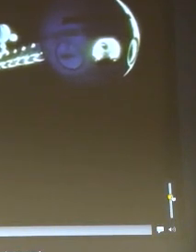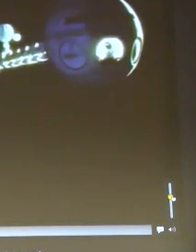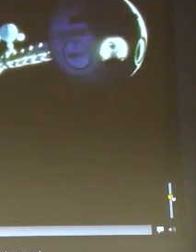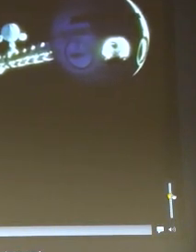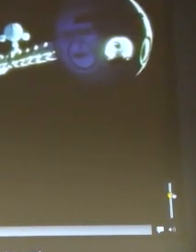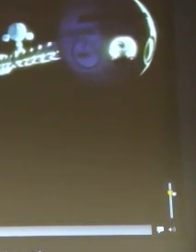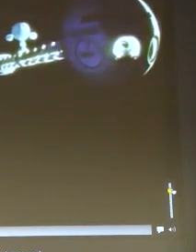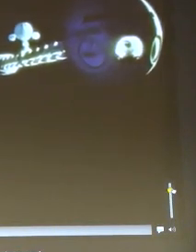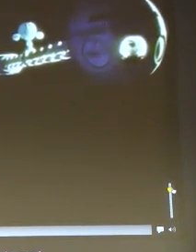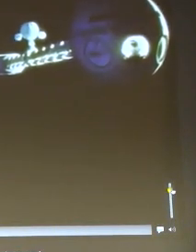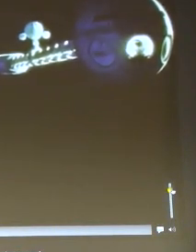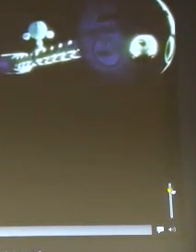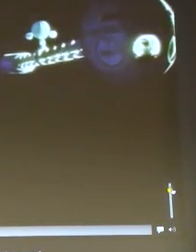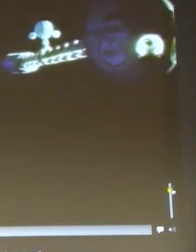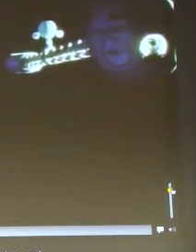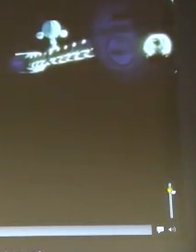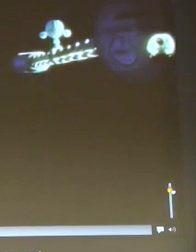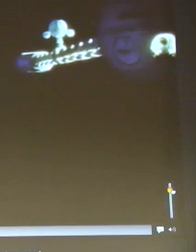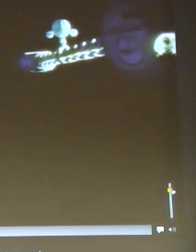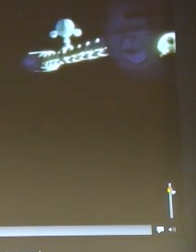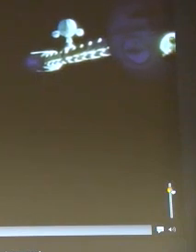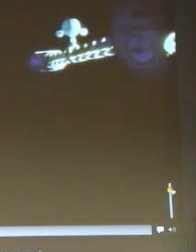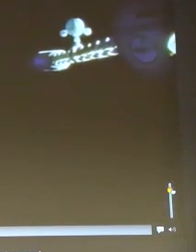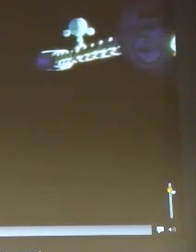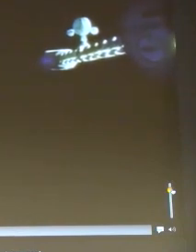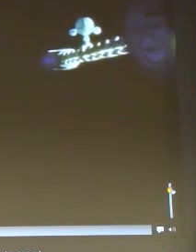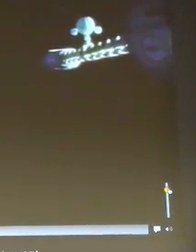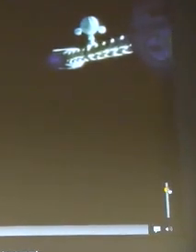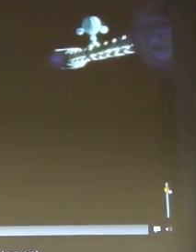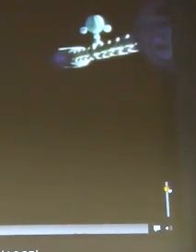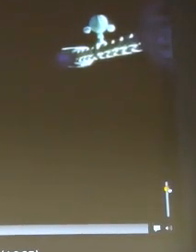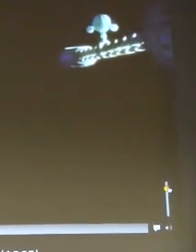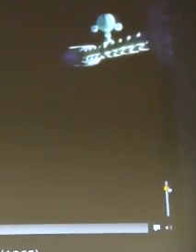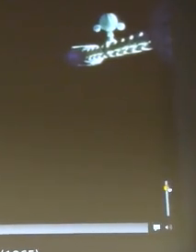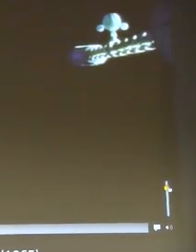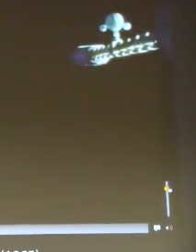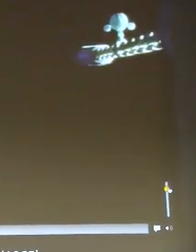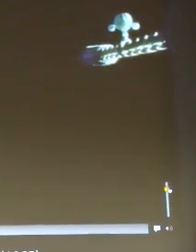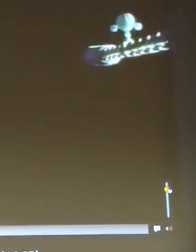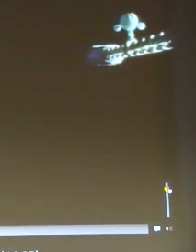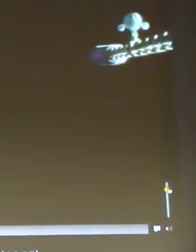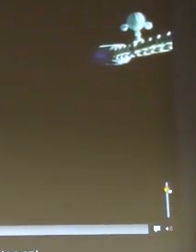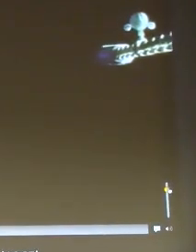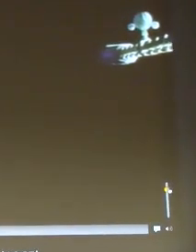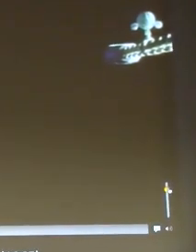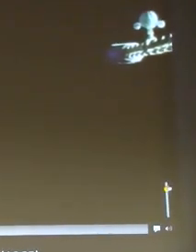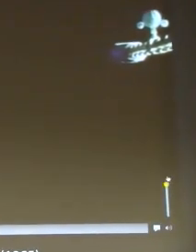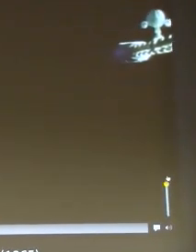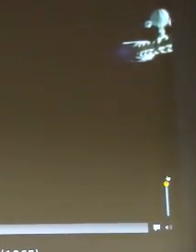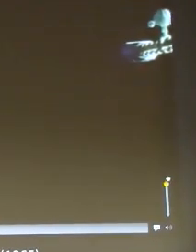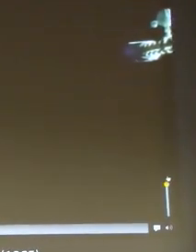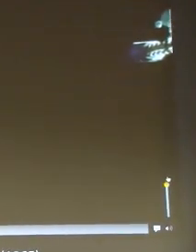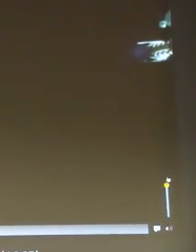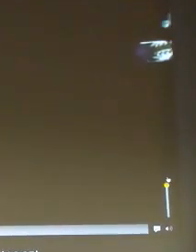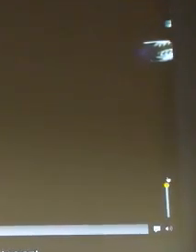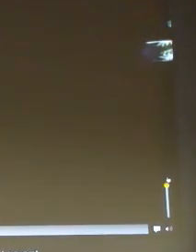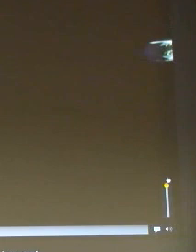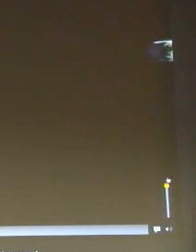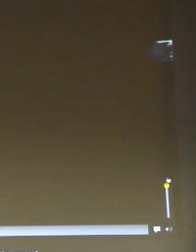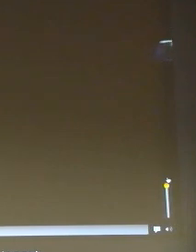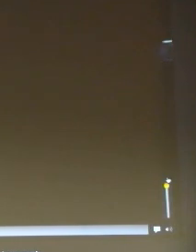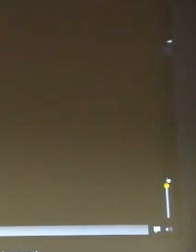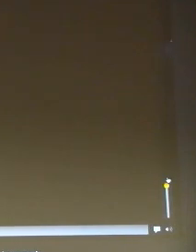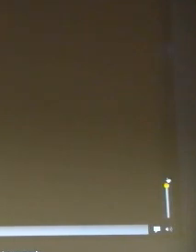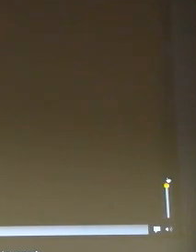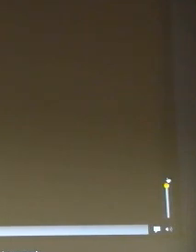A little bit of this play. Thank you.